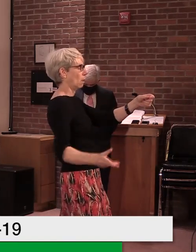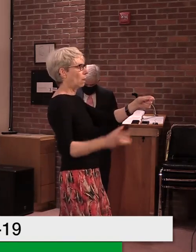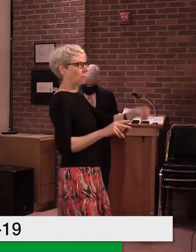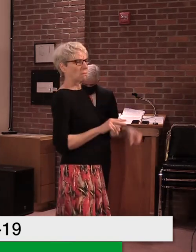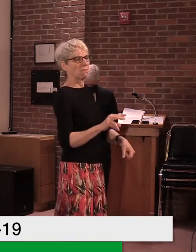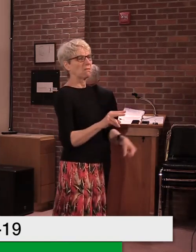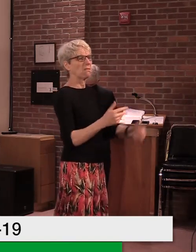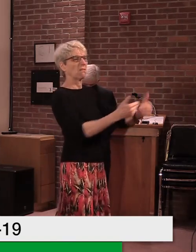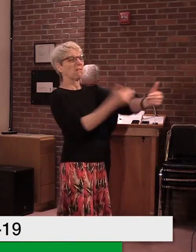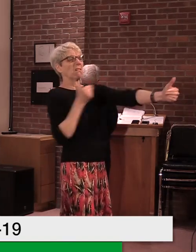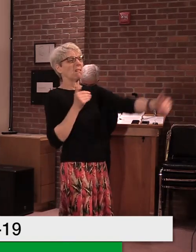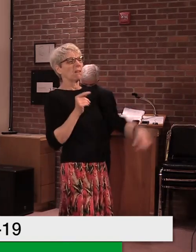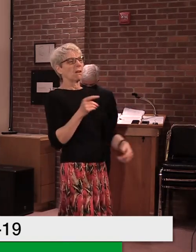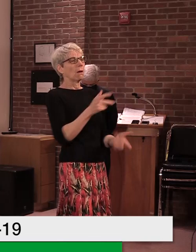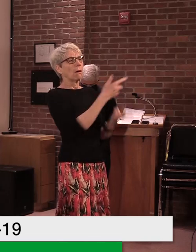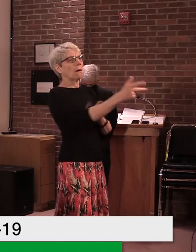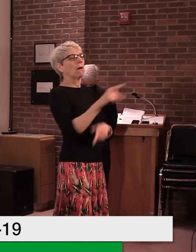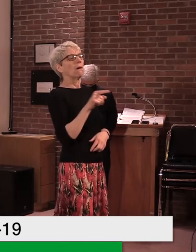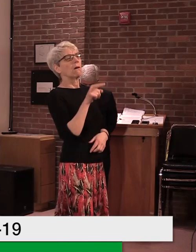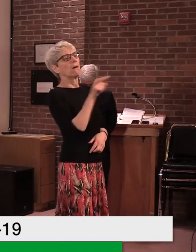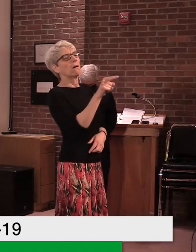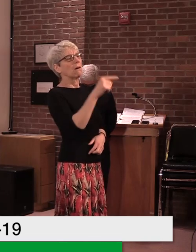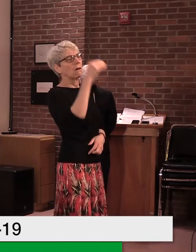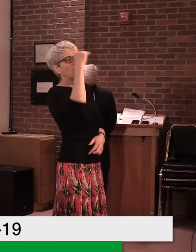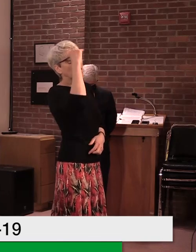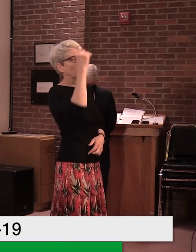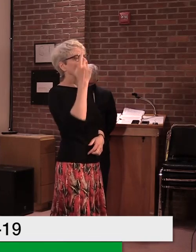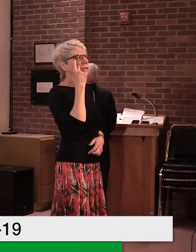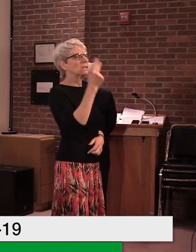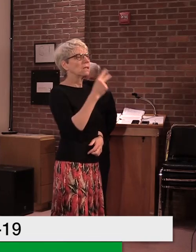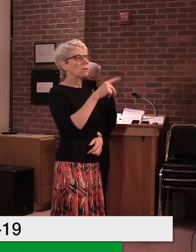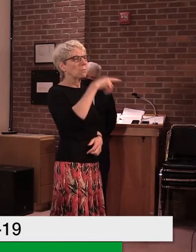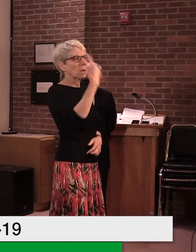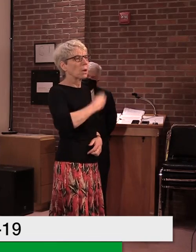from 30, 40 feet away what race you are often.